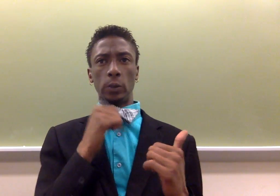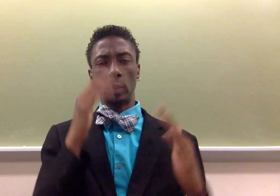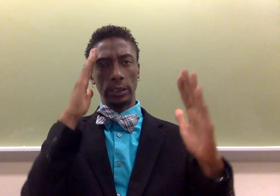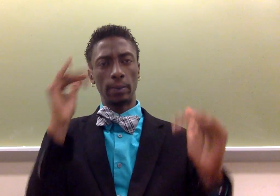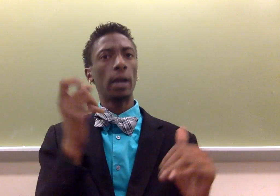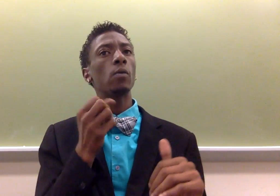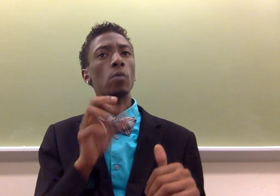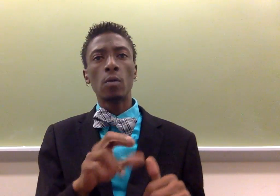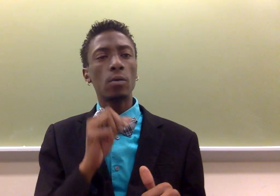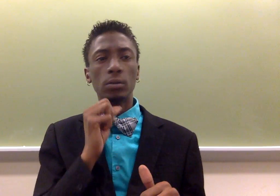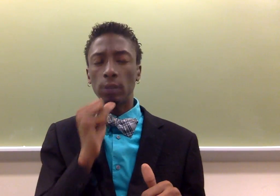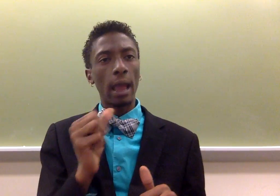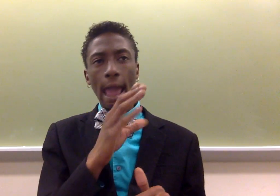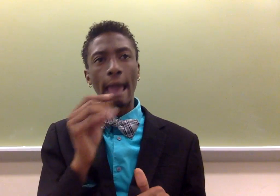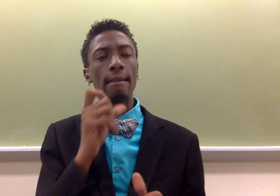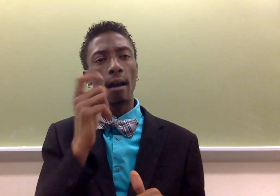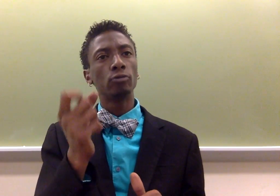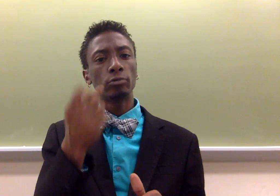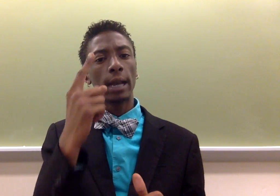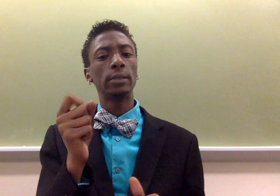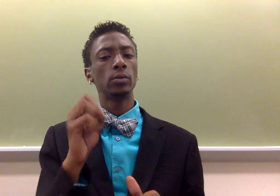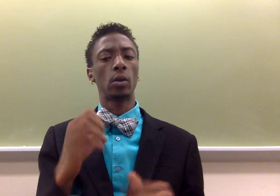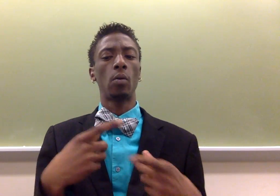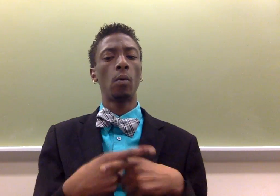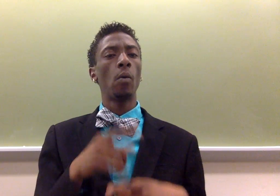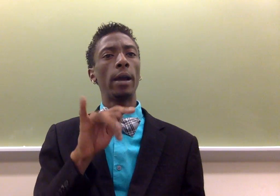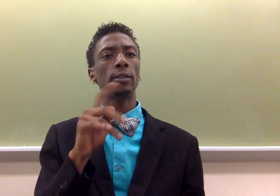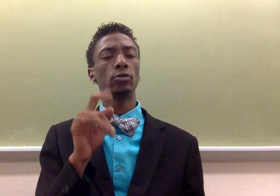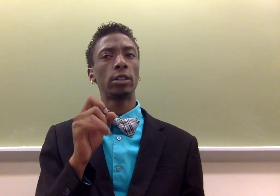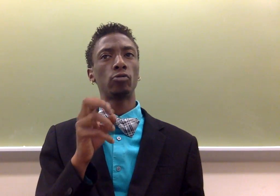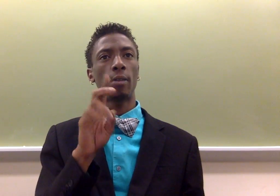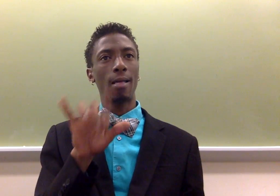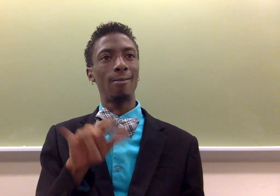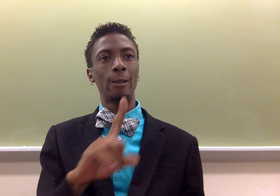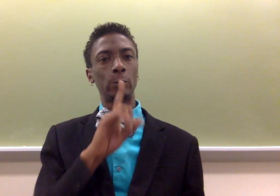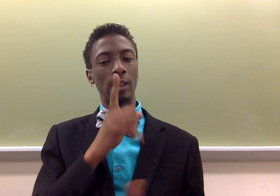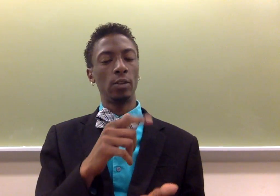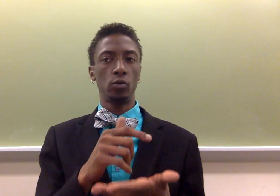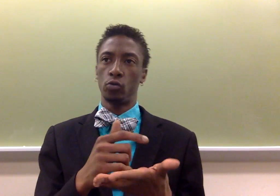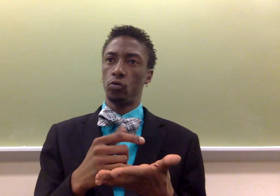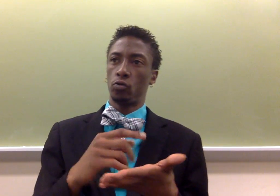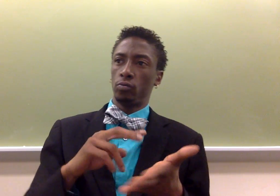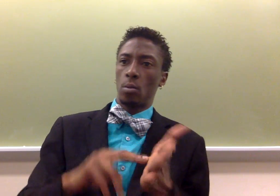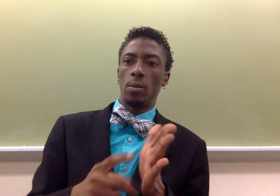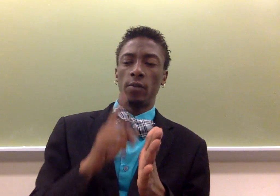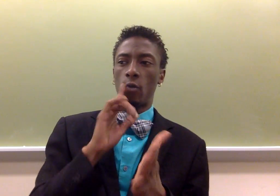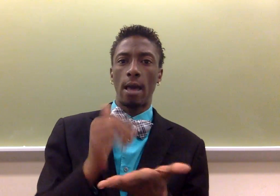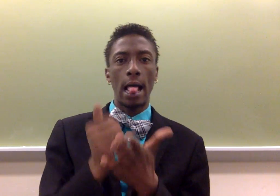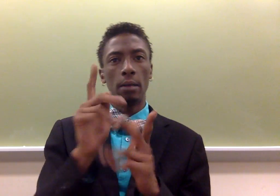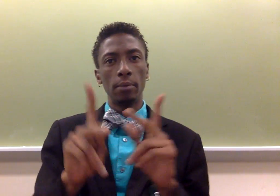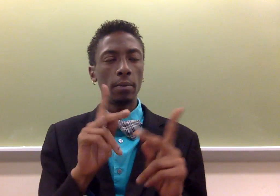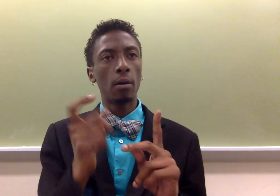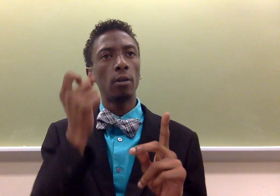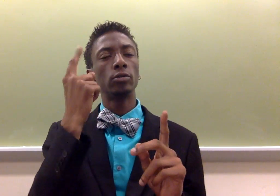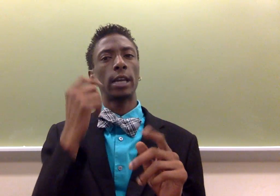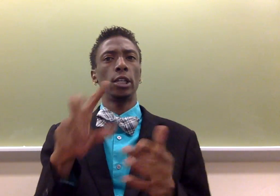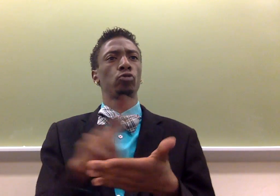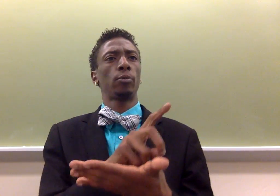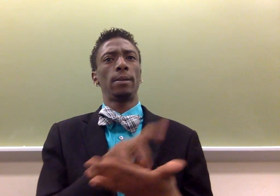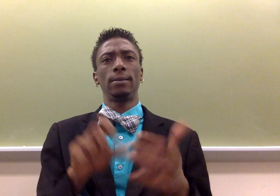understand. So intersectionality is basically meant to help people think about the fact that discrimination can happen on the basis of